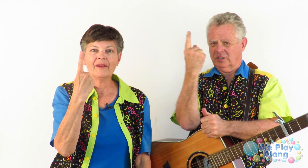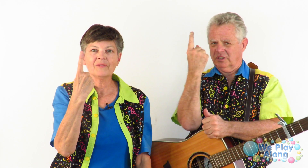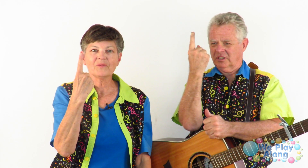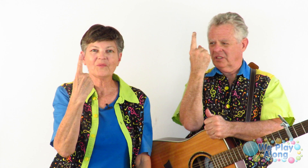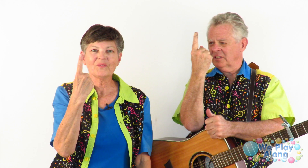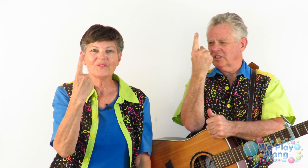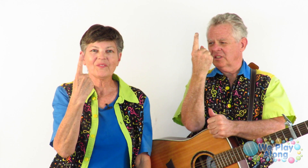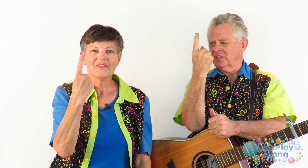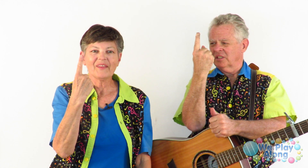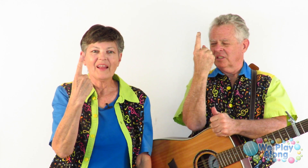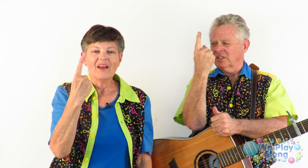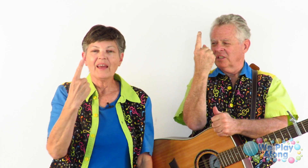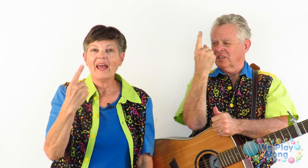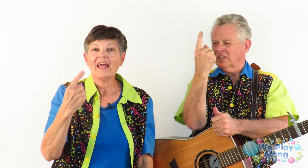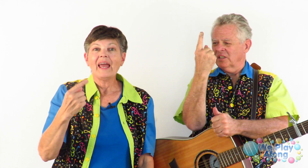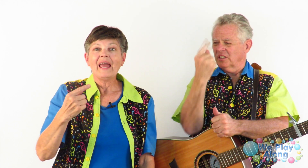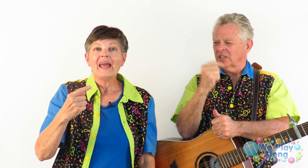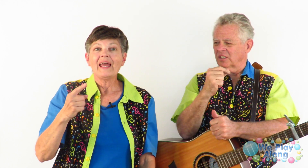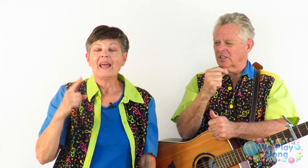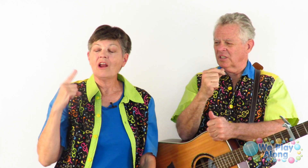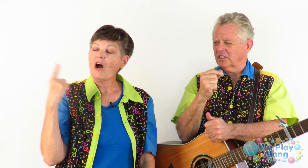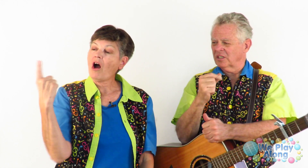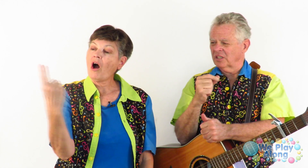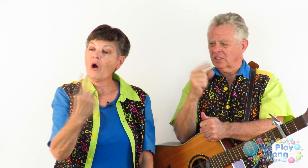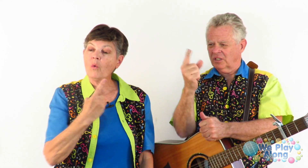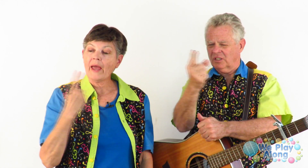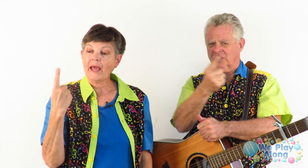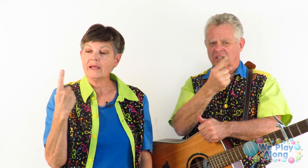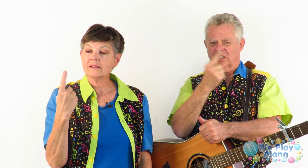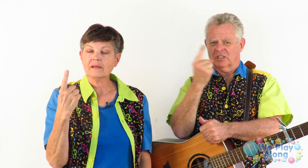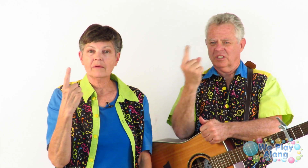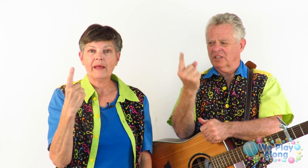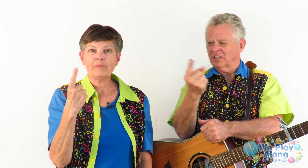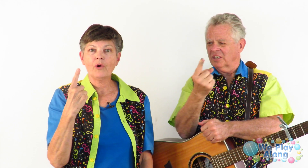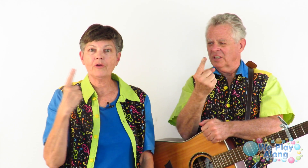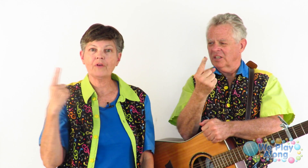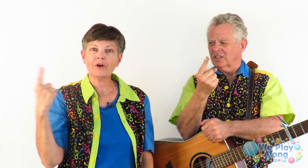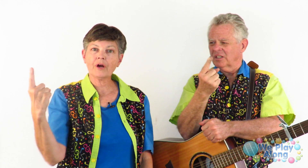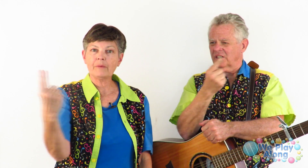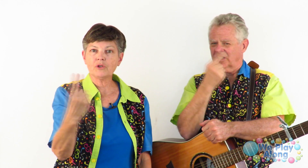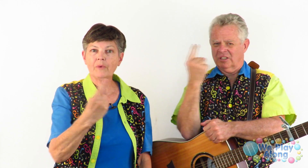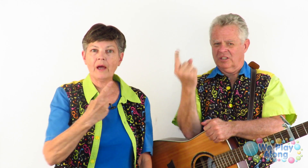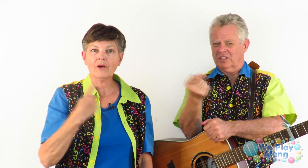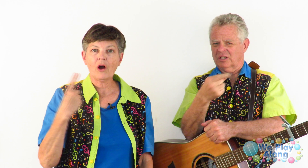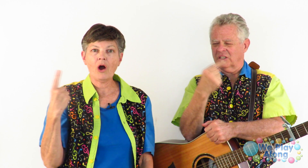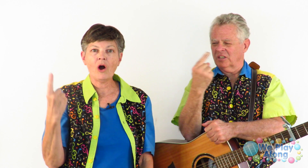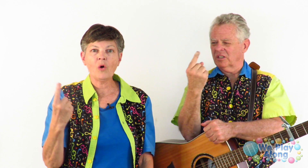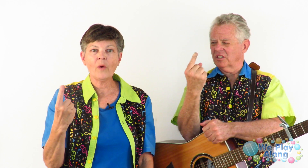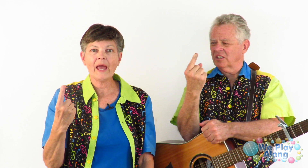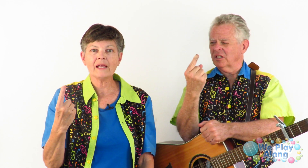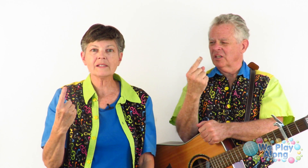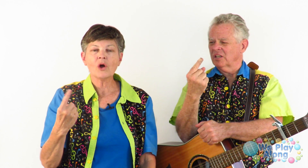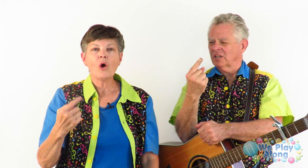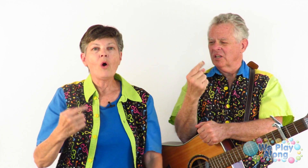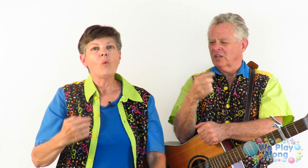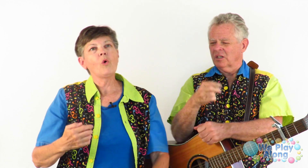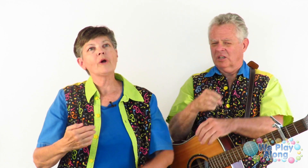one. Okay? It always, that pointer finger comes around, always warms